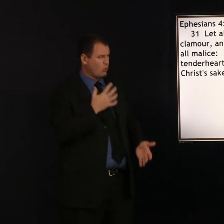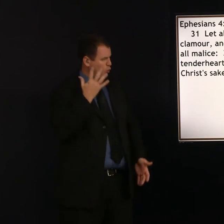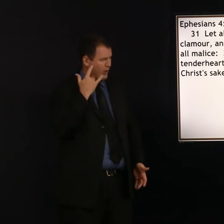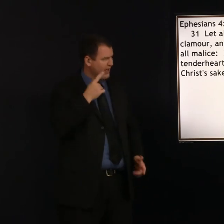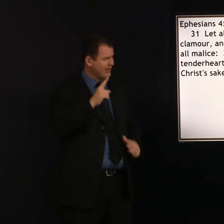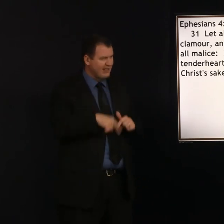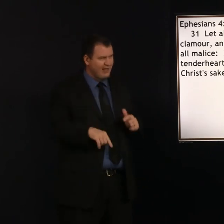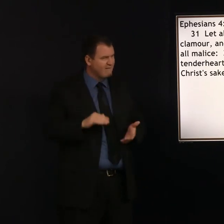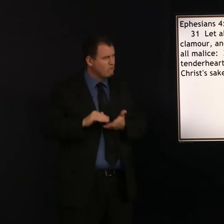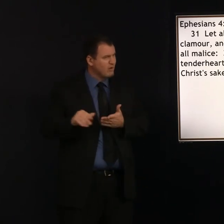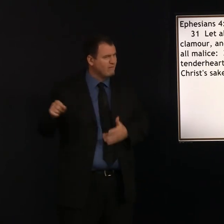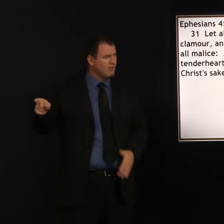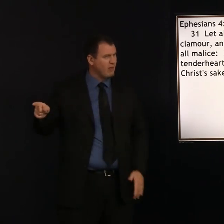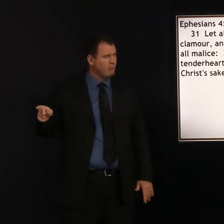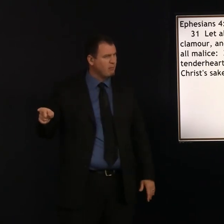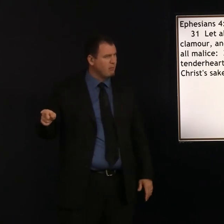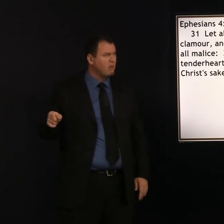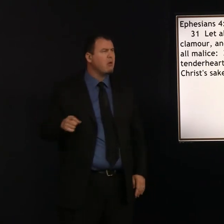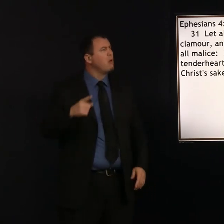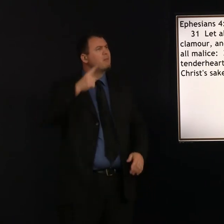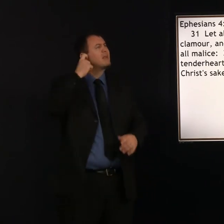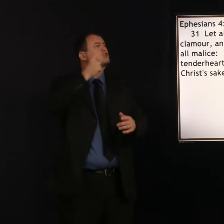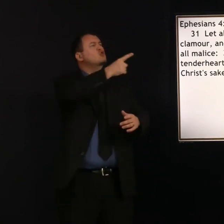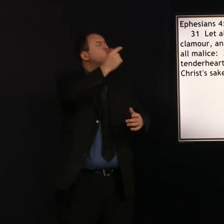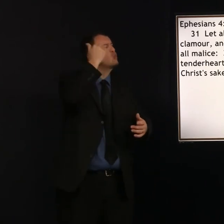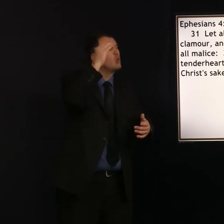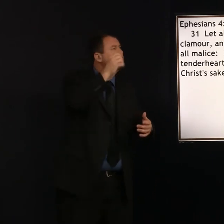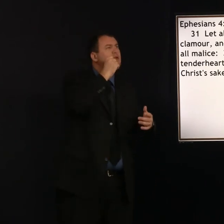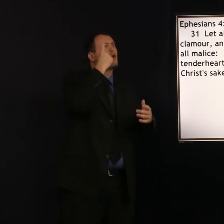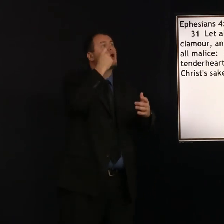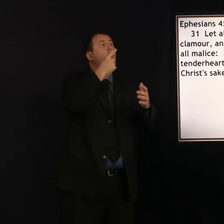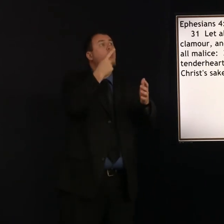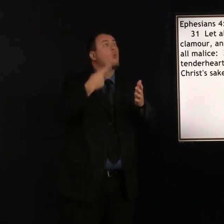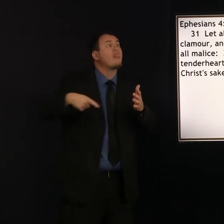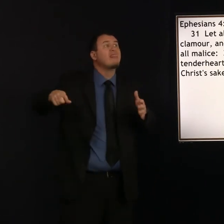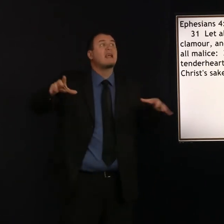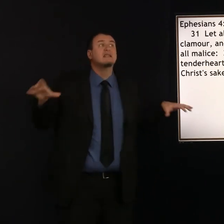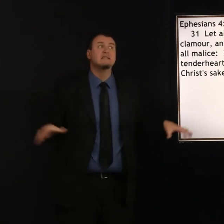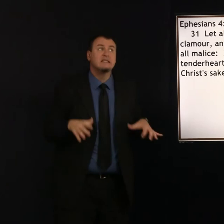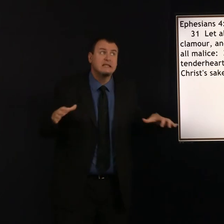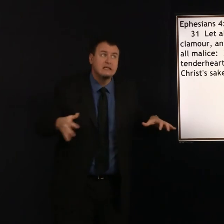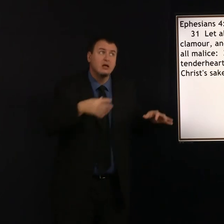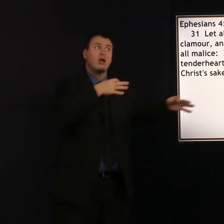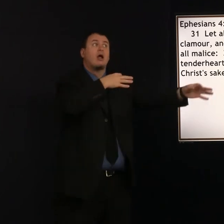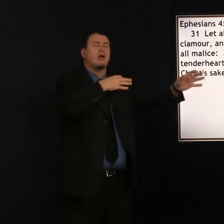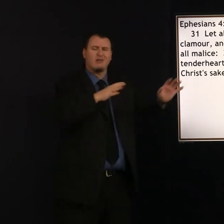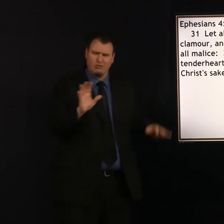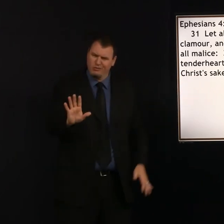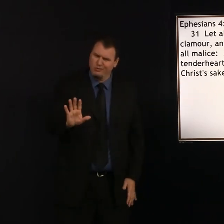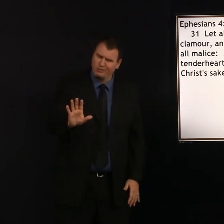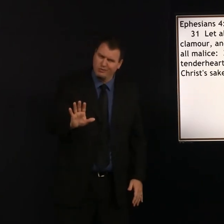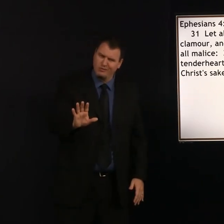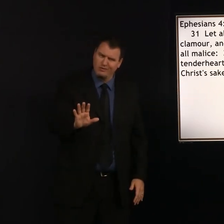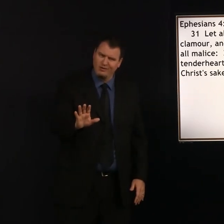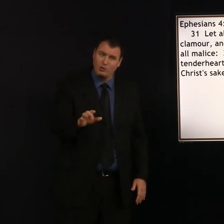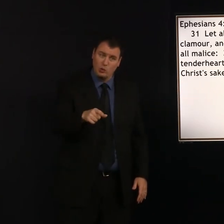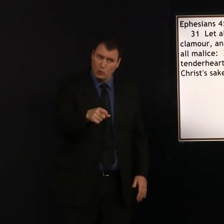Yes, Christ forgave me. Well, then why can't you forgive him? Oh, because you don't understand. You don't understand what they did.